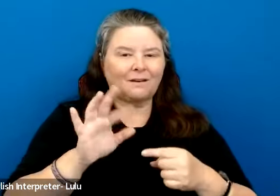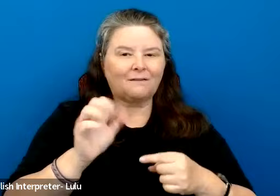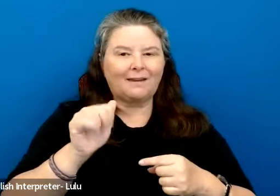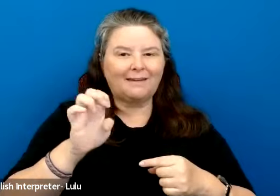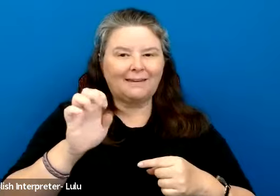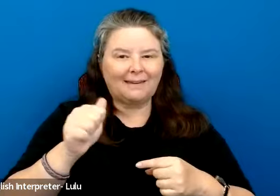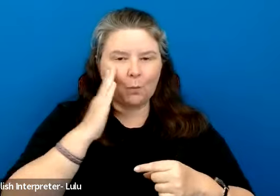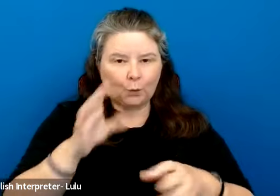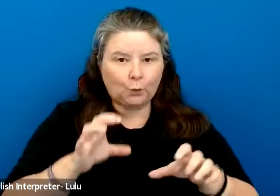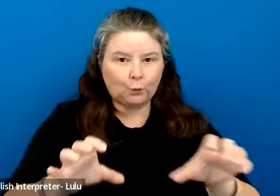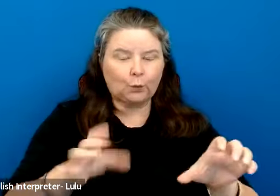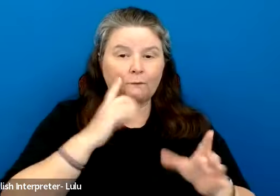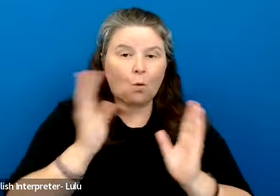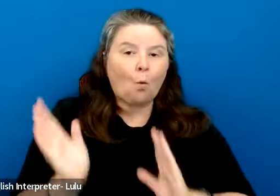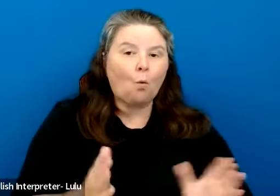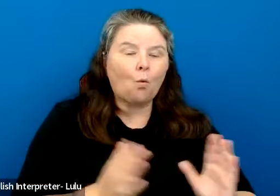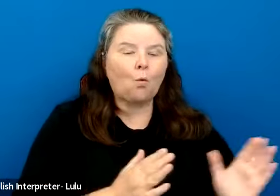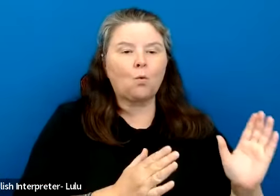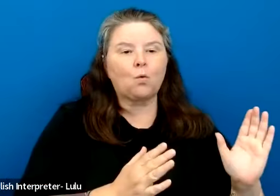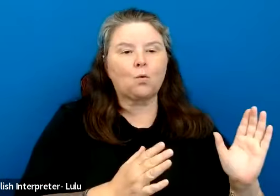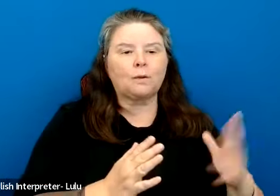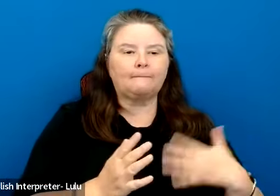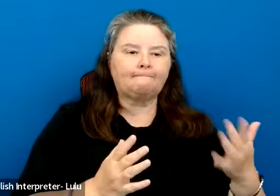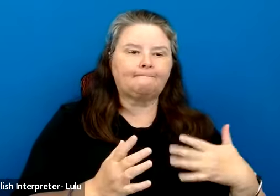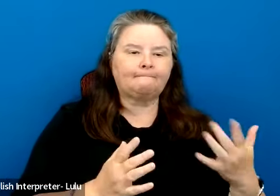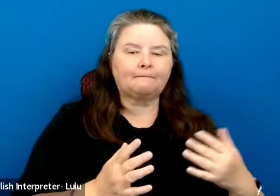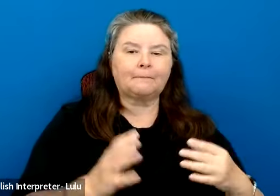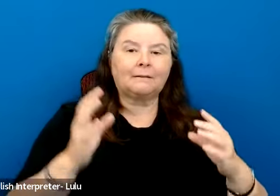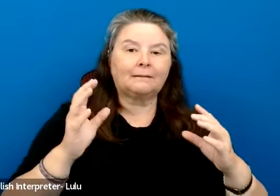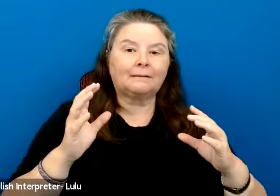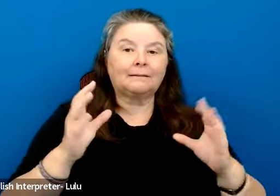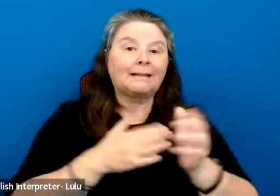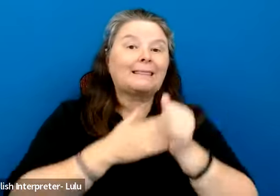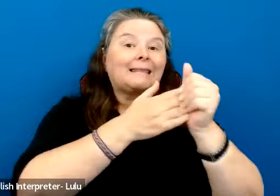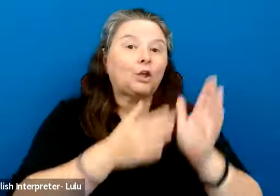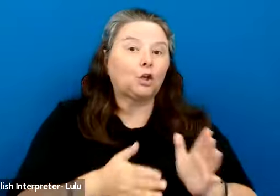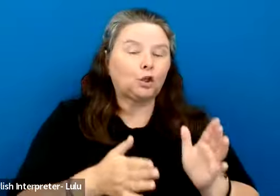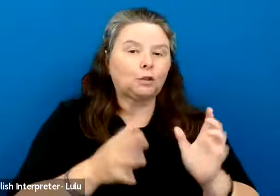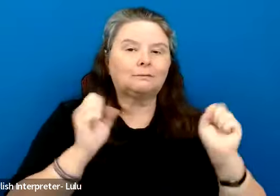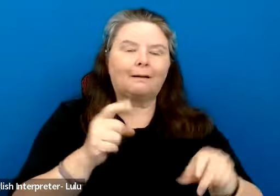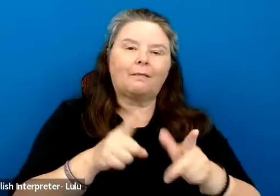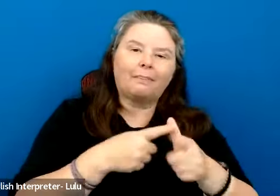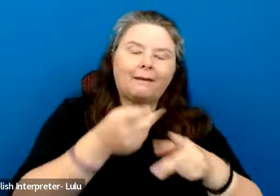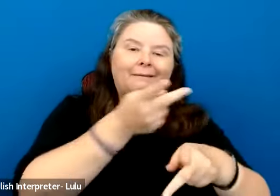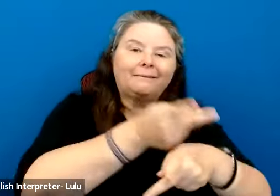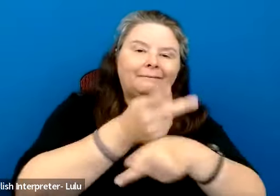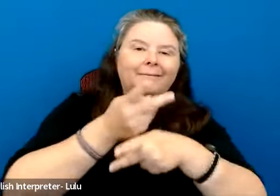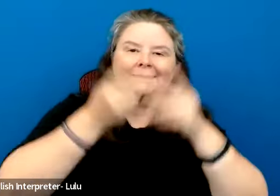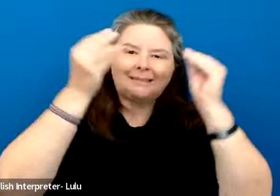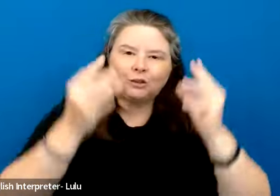does to organize leaders to then care for the teachers